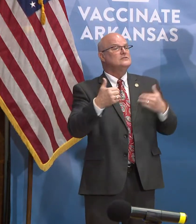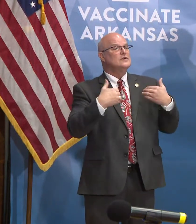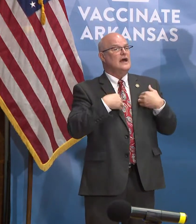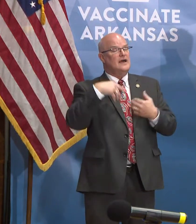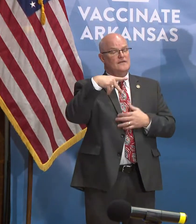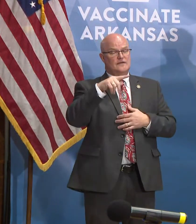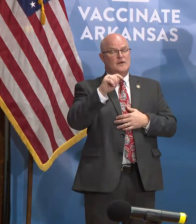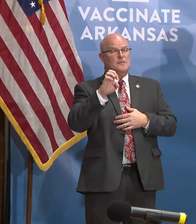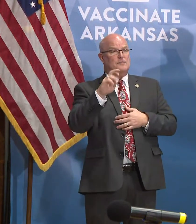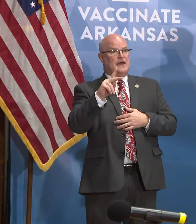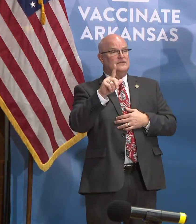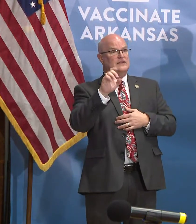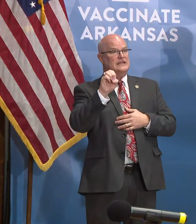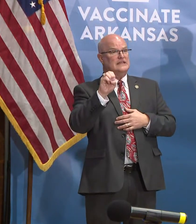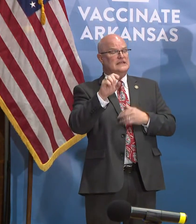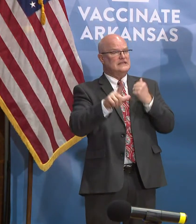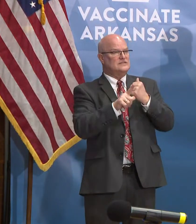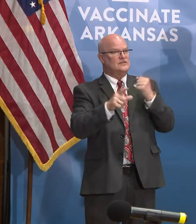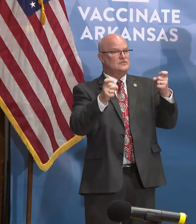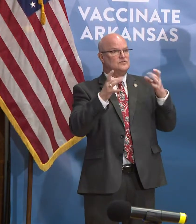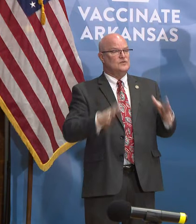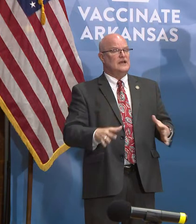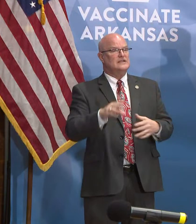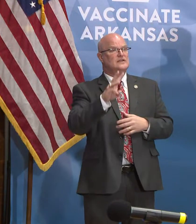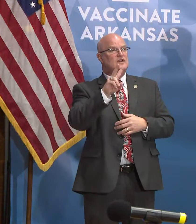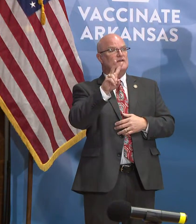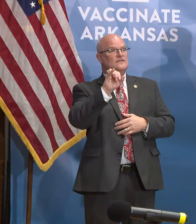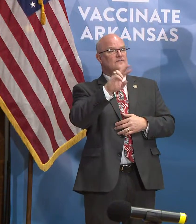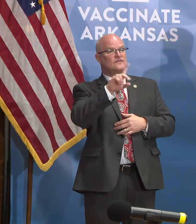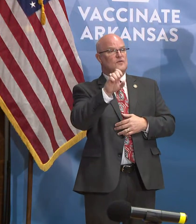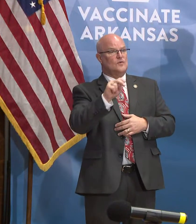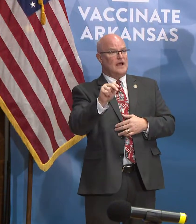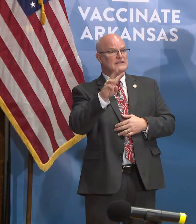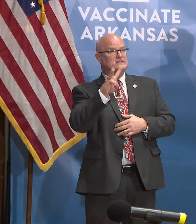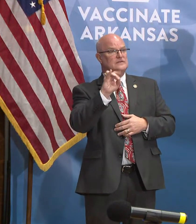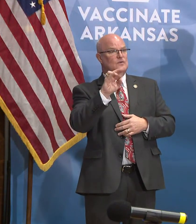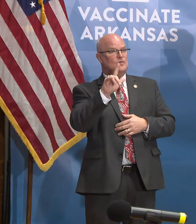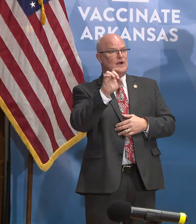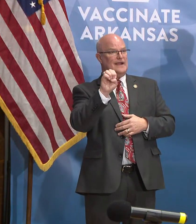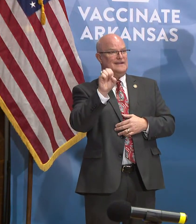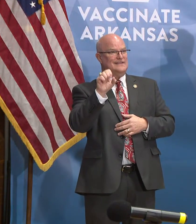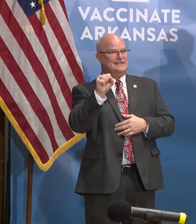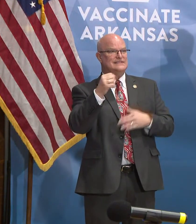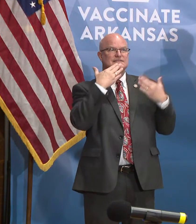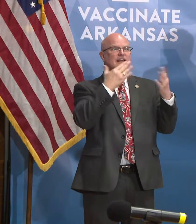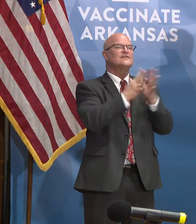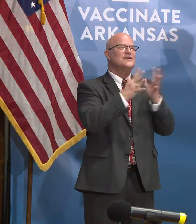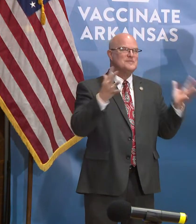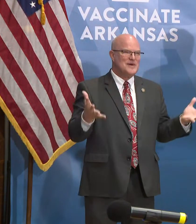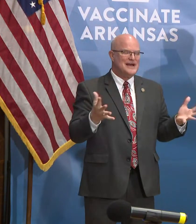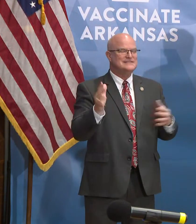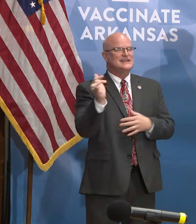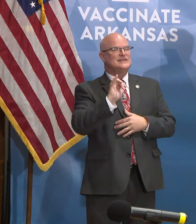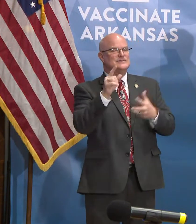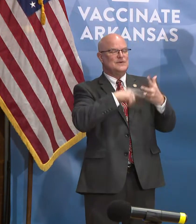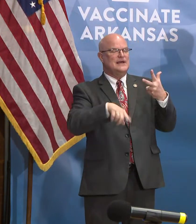have Patrick Lee, Associate Director of Verizon Wireless. Thank you very much, as well